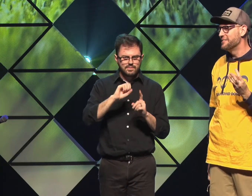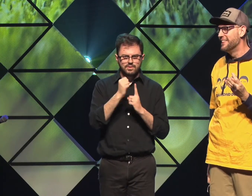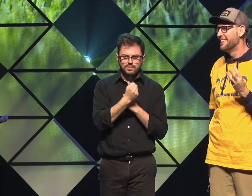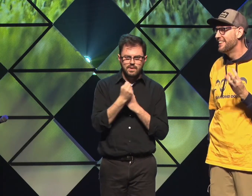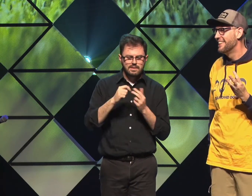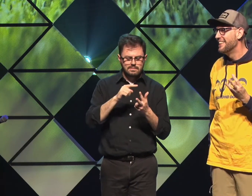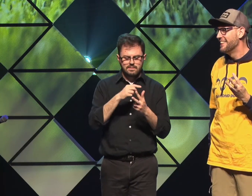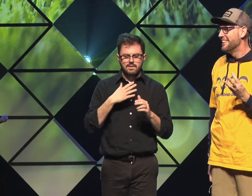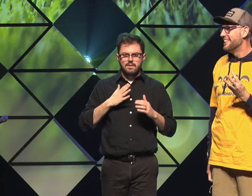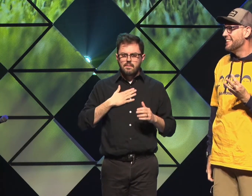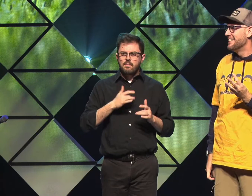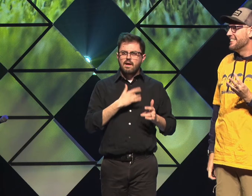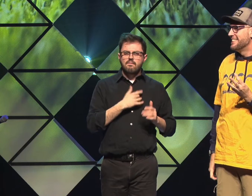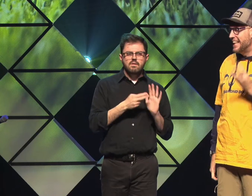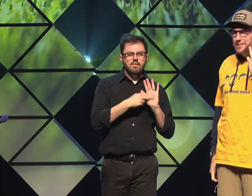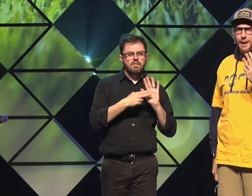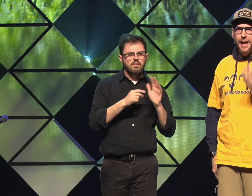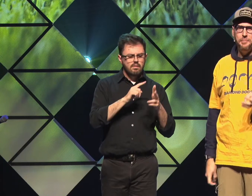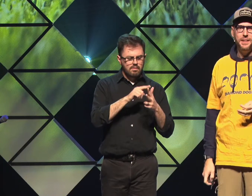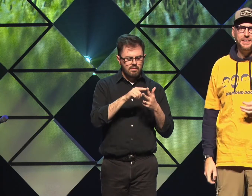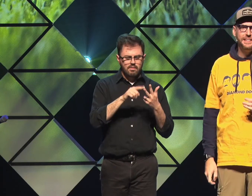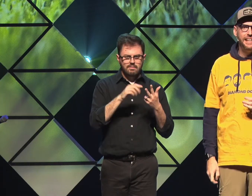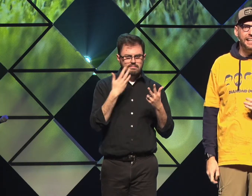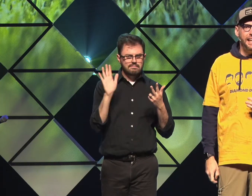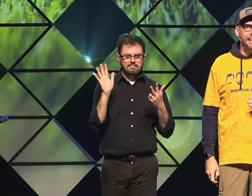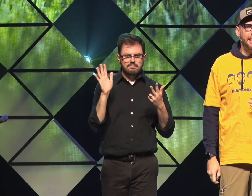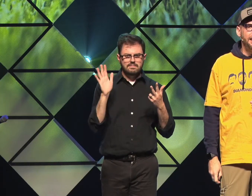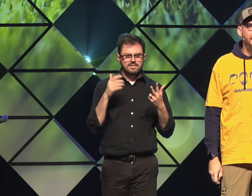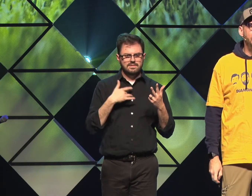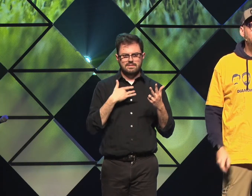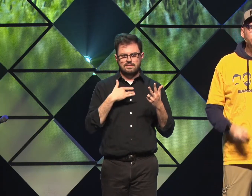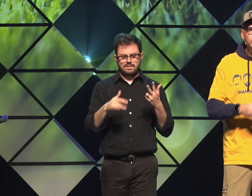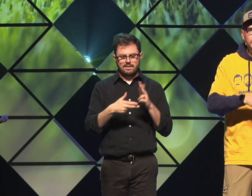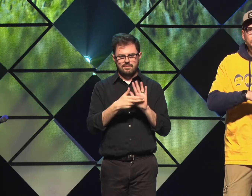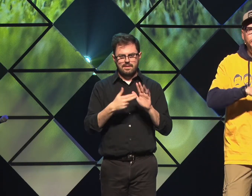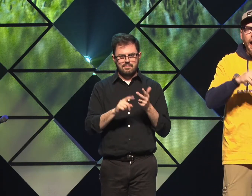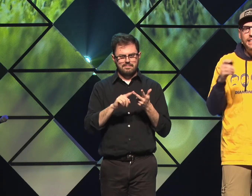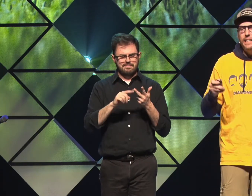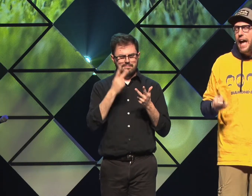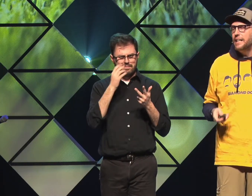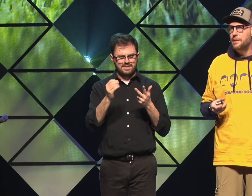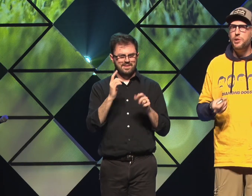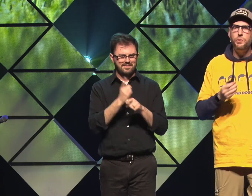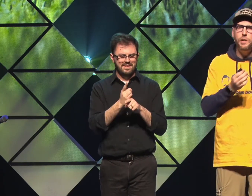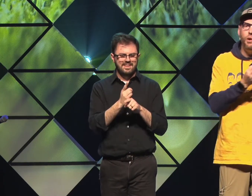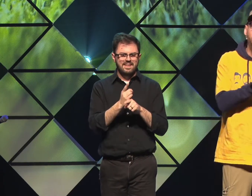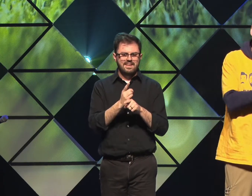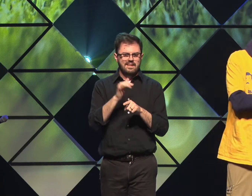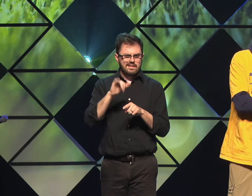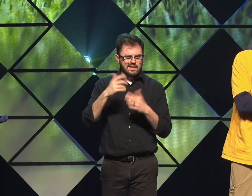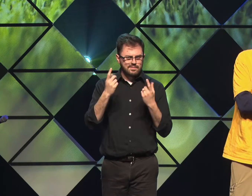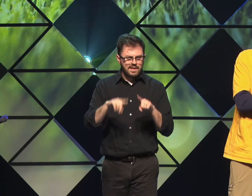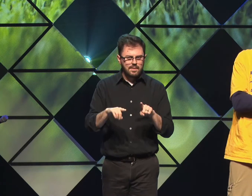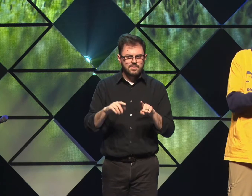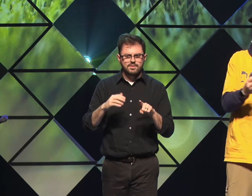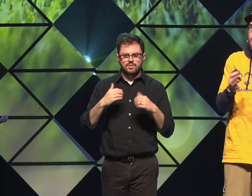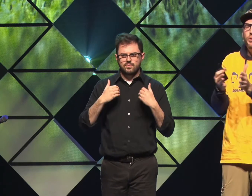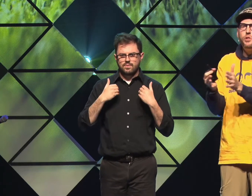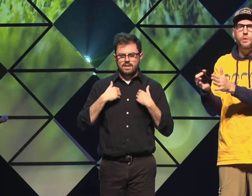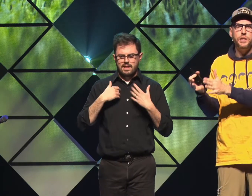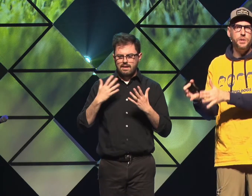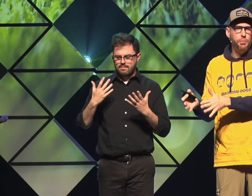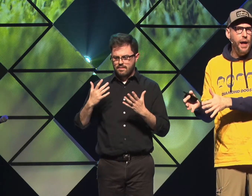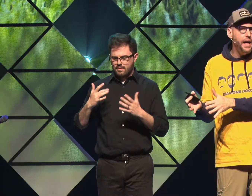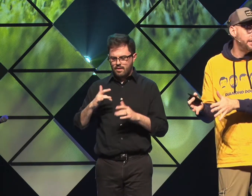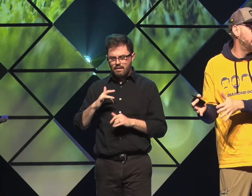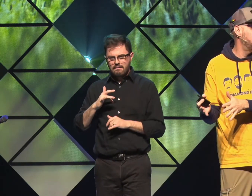off. That's what happens. And so there's this vast chasm between what we're feeling and what we're able